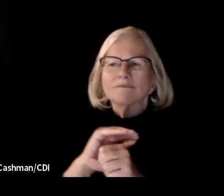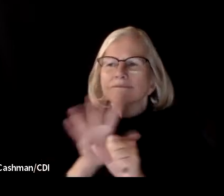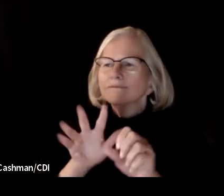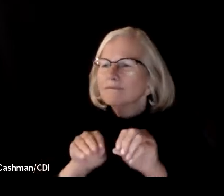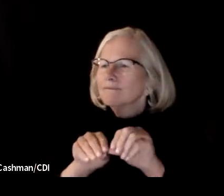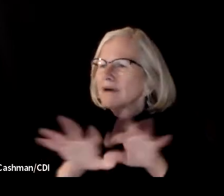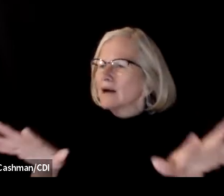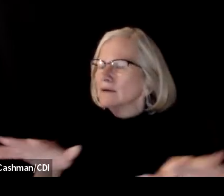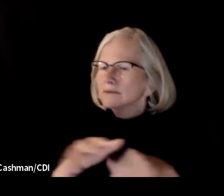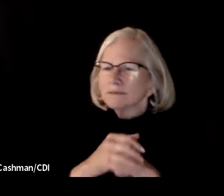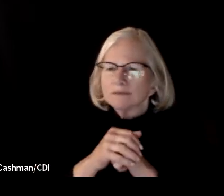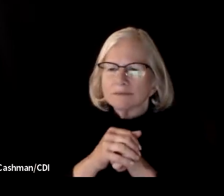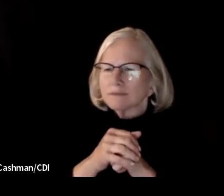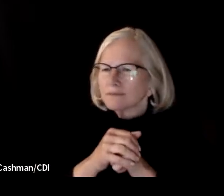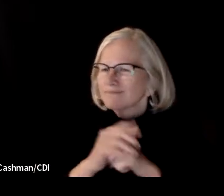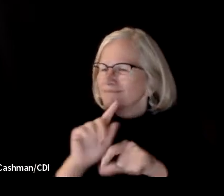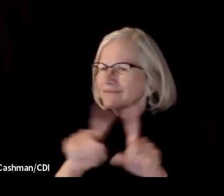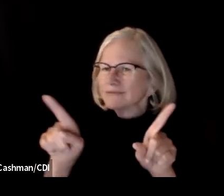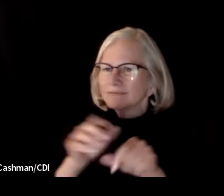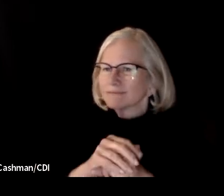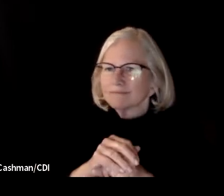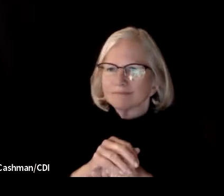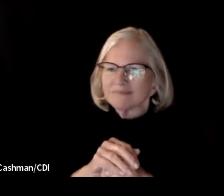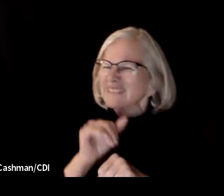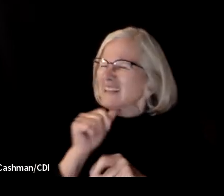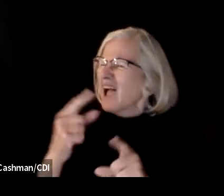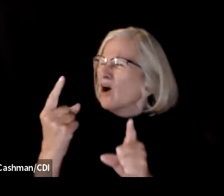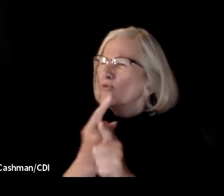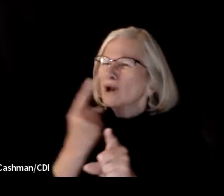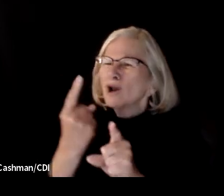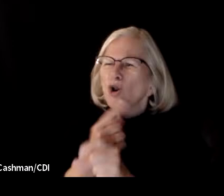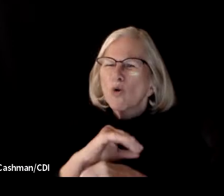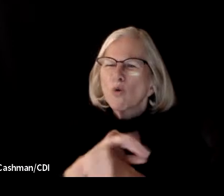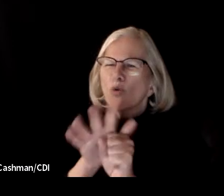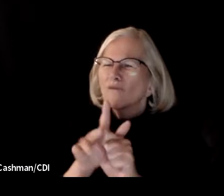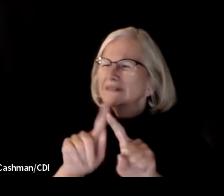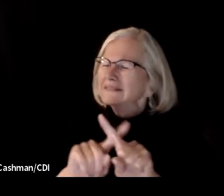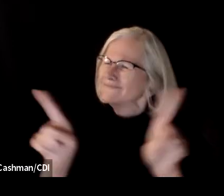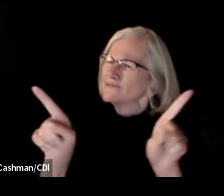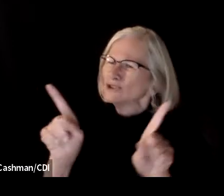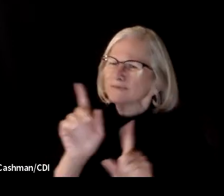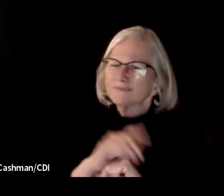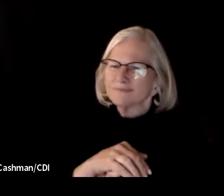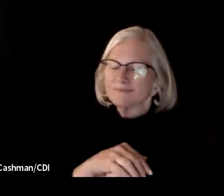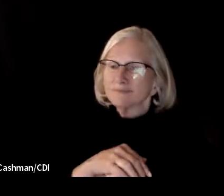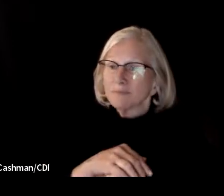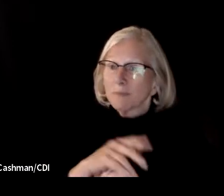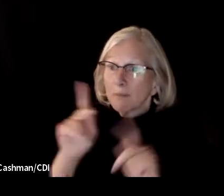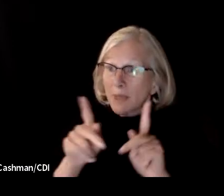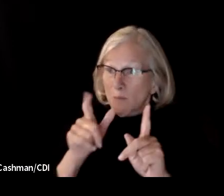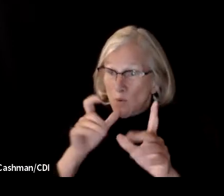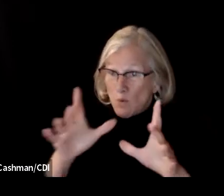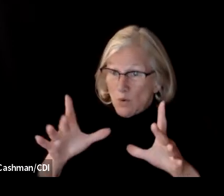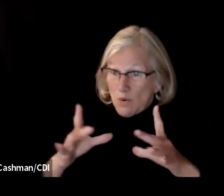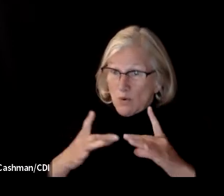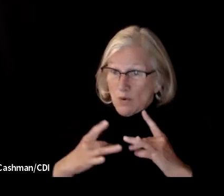with the original or wild type. We are seeing that people who are infected with Delta have higher viral